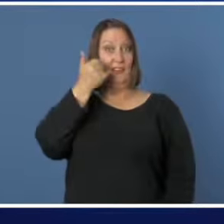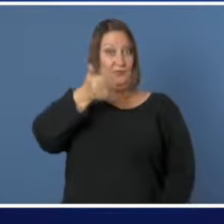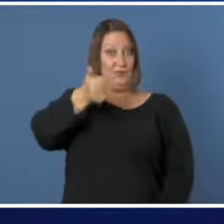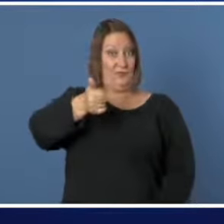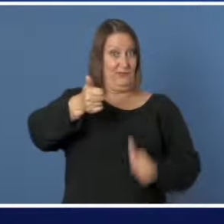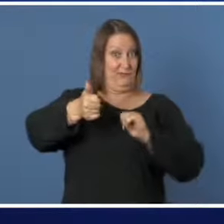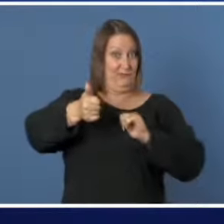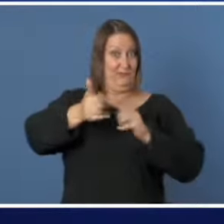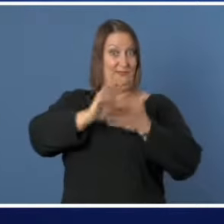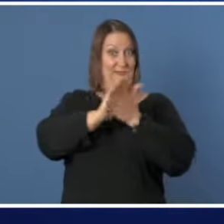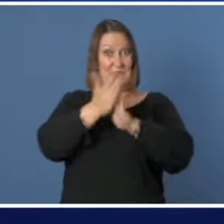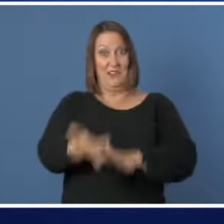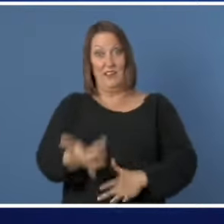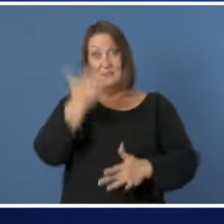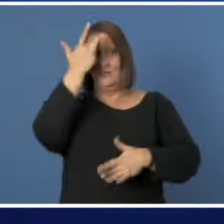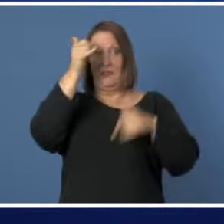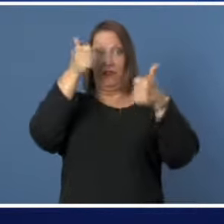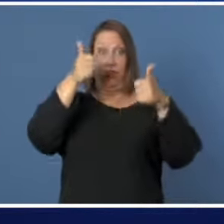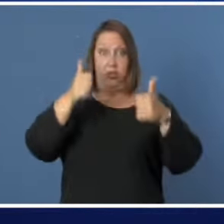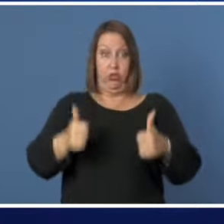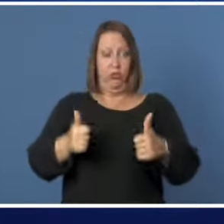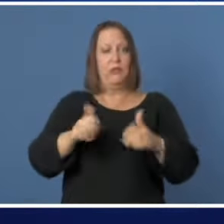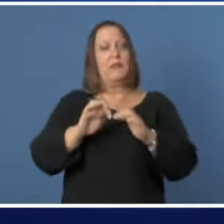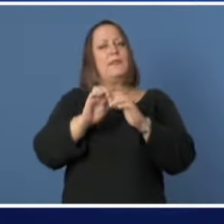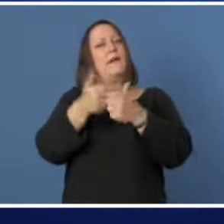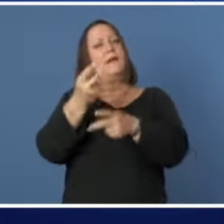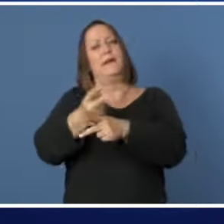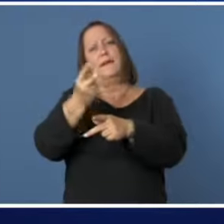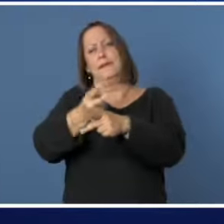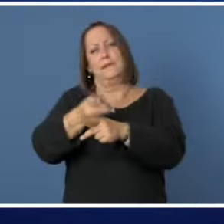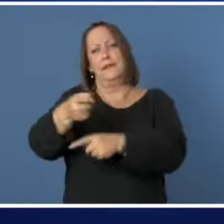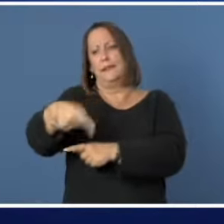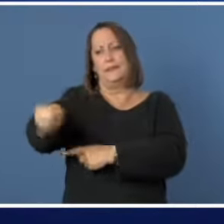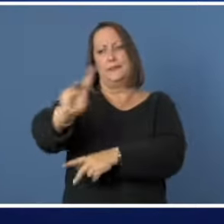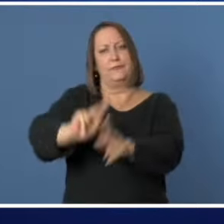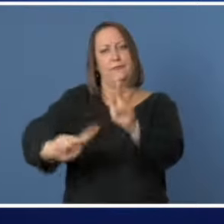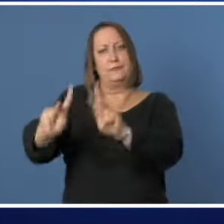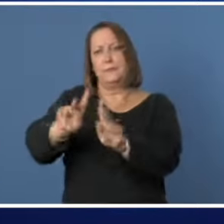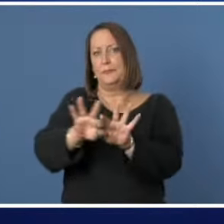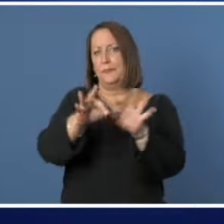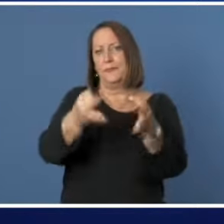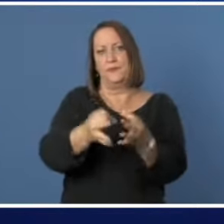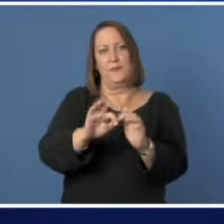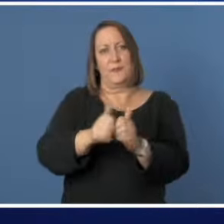You will not be able to care for others if you do not also care for yourself.